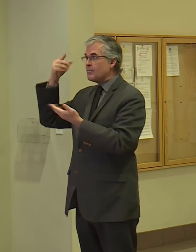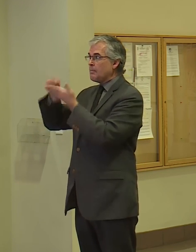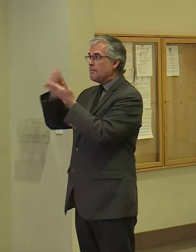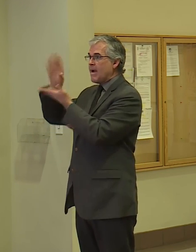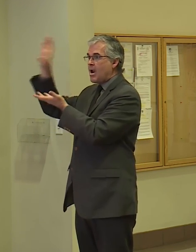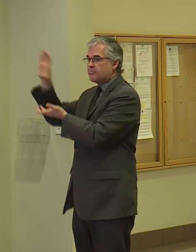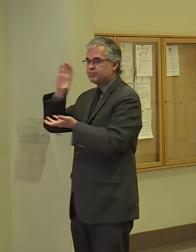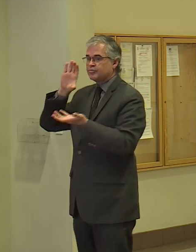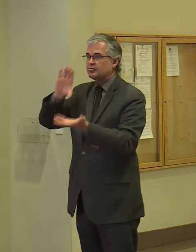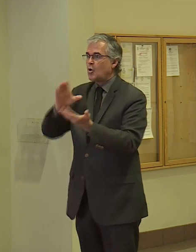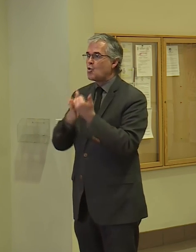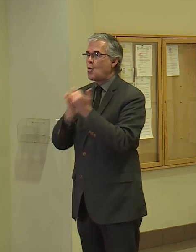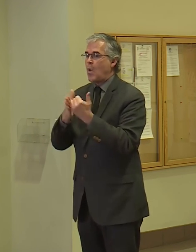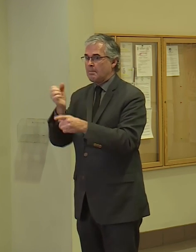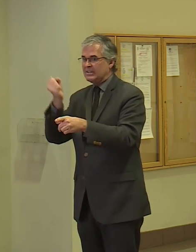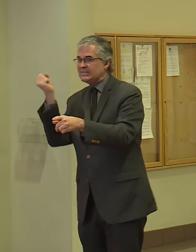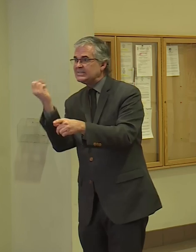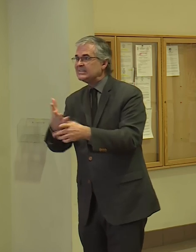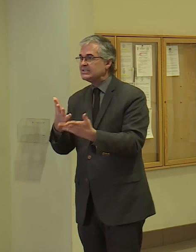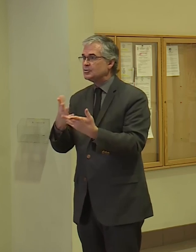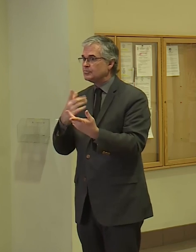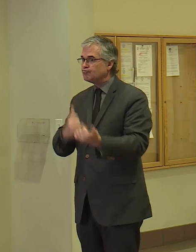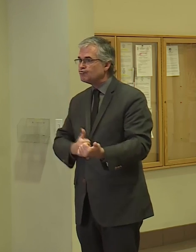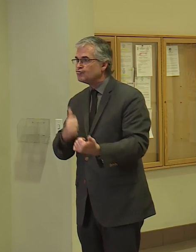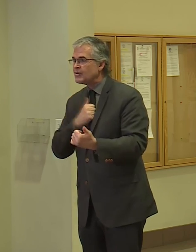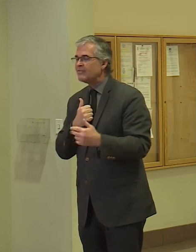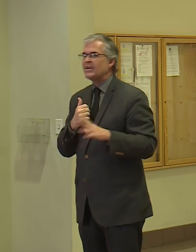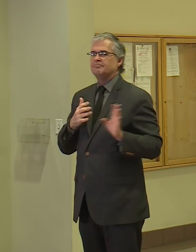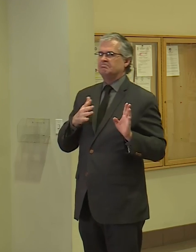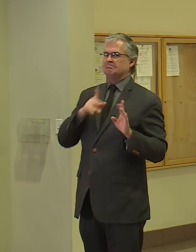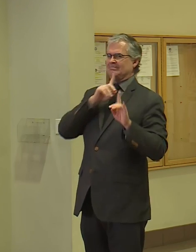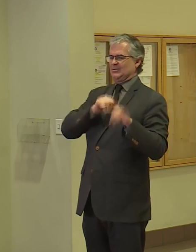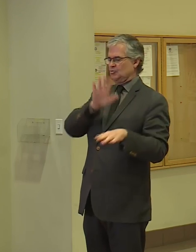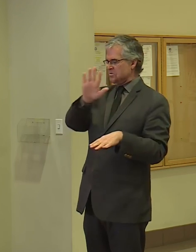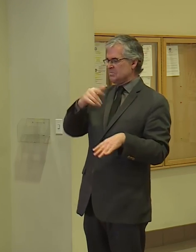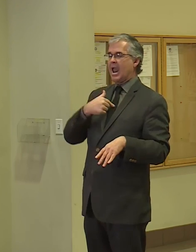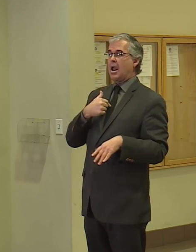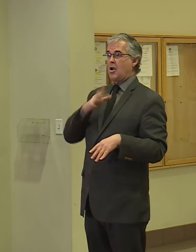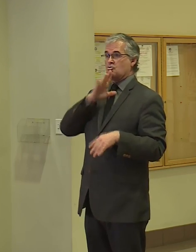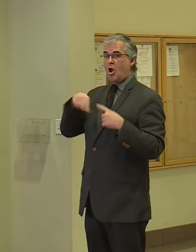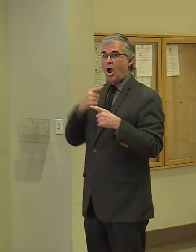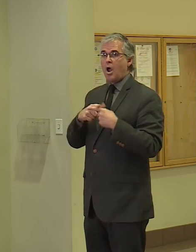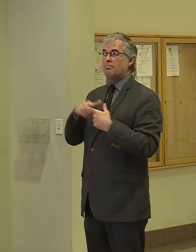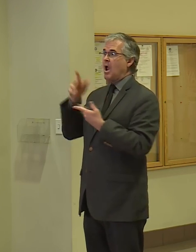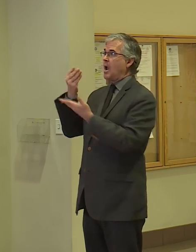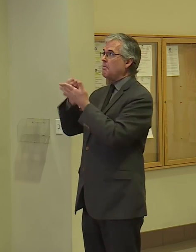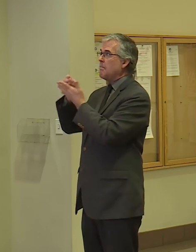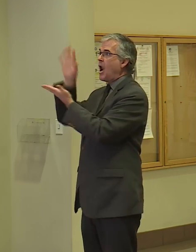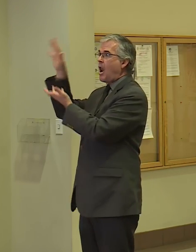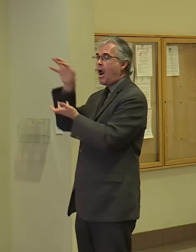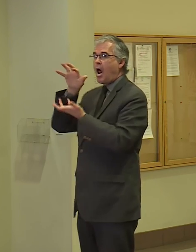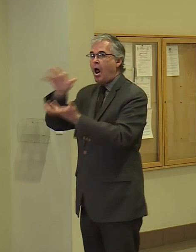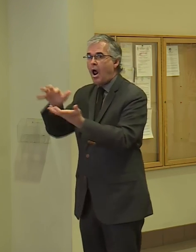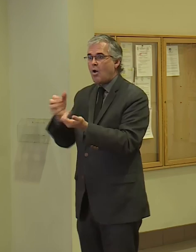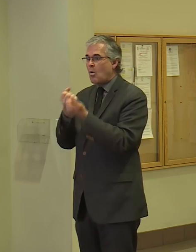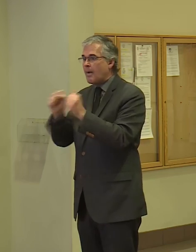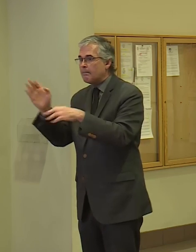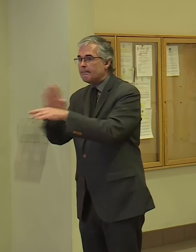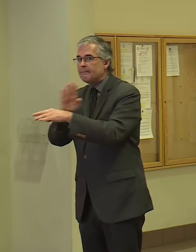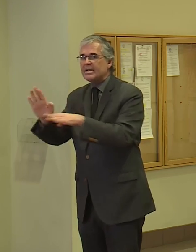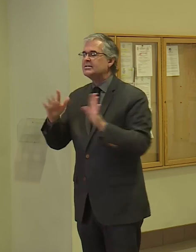I'm not here to talk about money and bailouts today I'm all here to talk about the health and well-being of the people of the state of